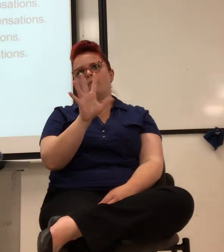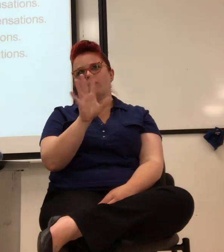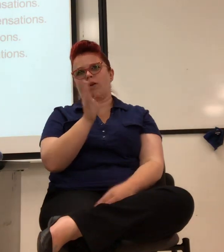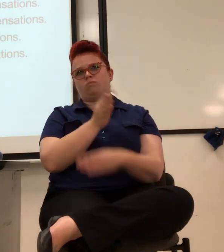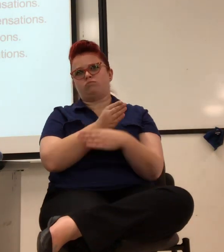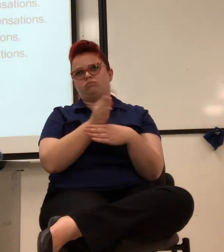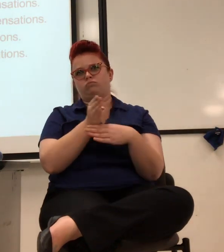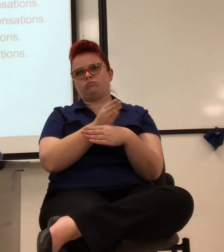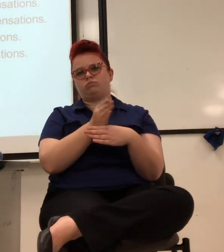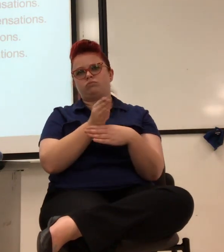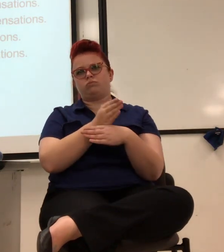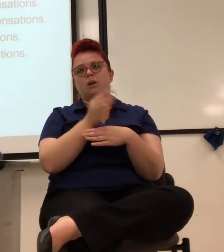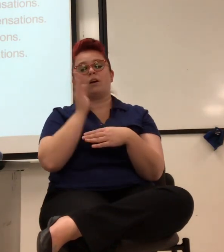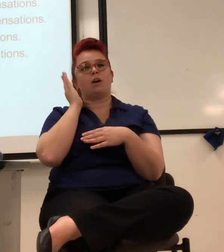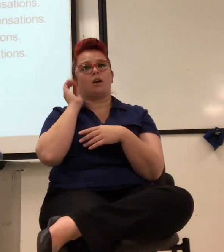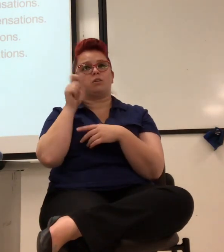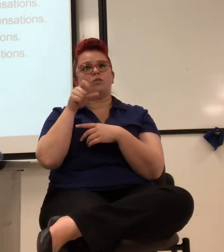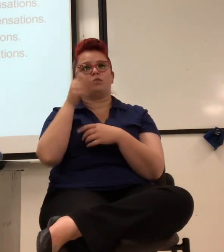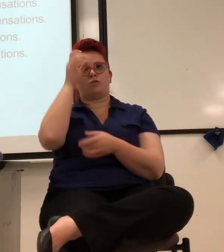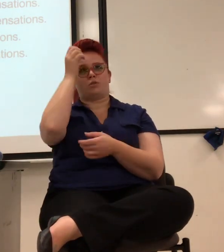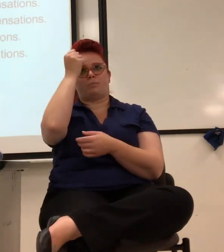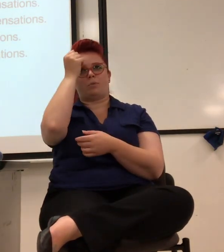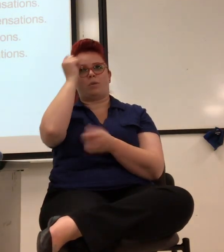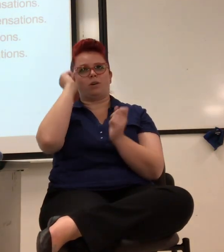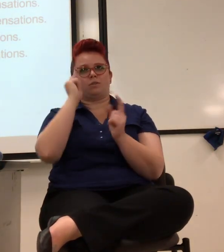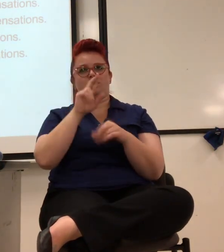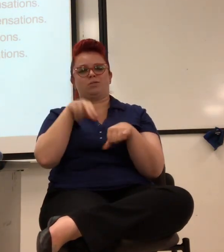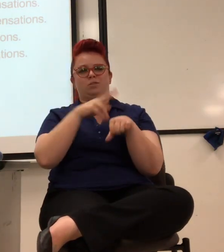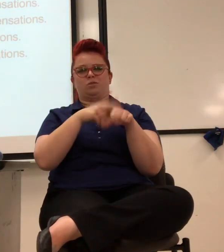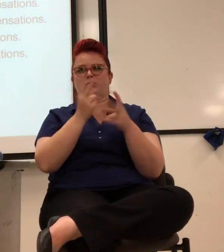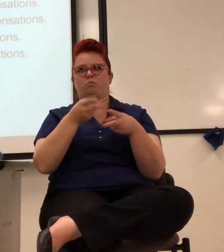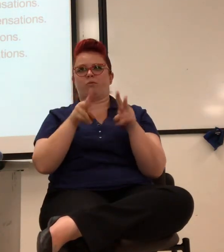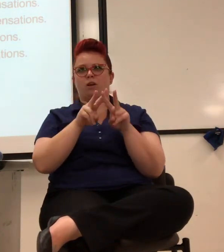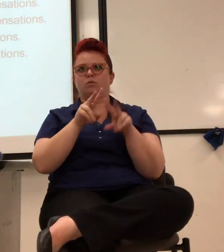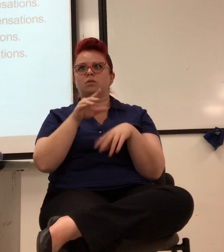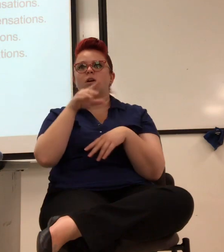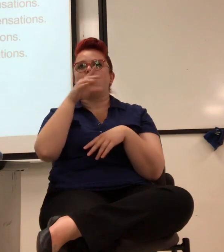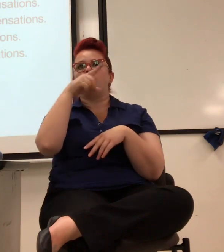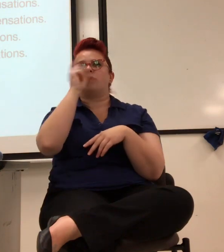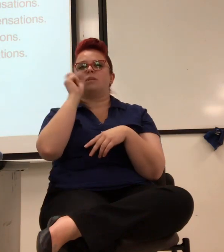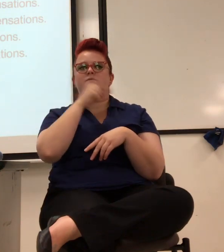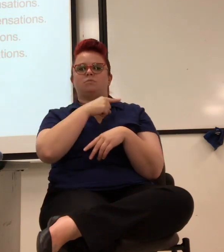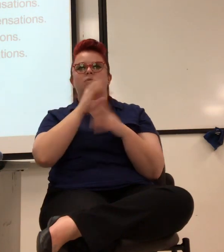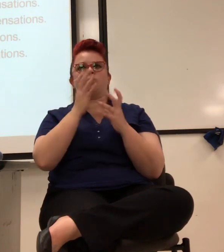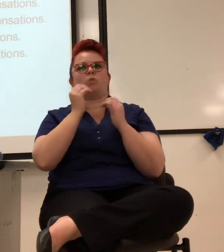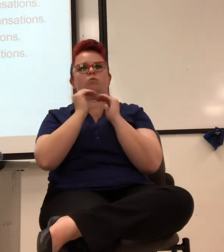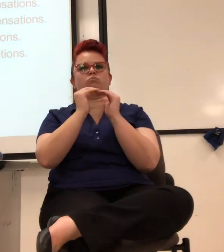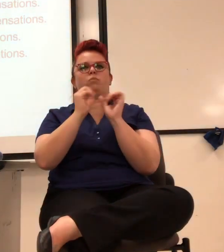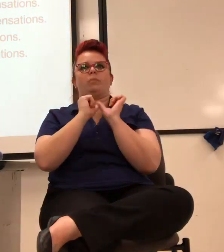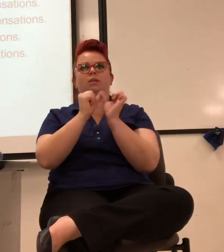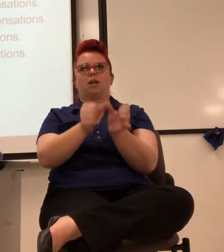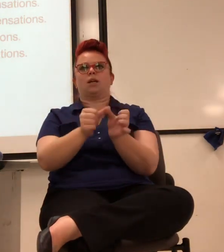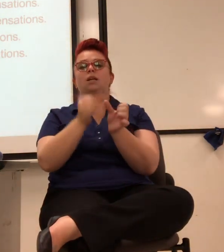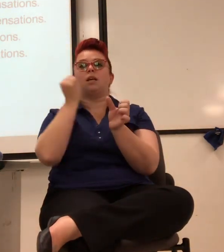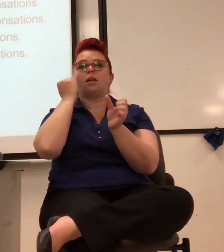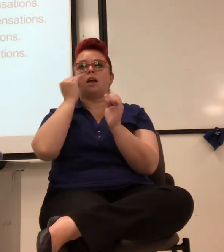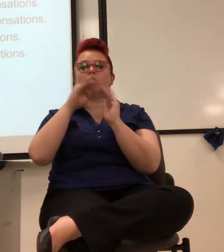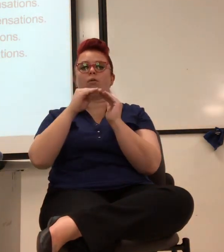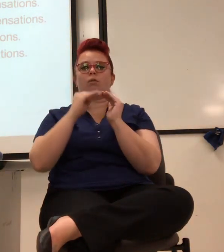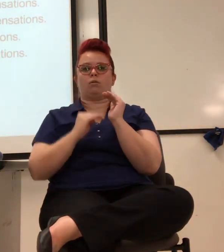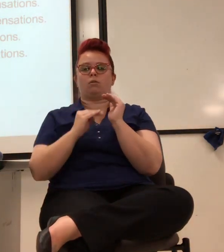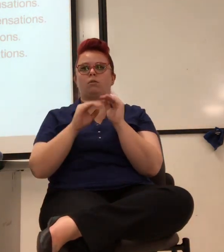get. And the basic idea of using blood values is there's just a few things I'd like to refresh your memories on. Just a